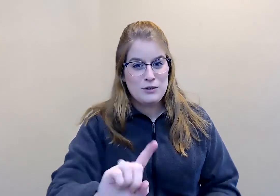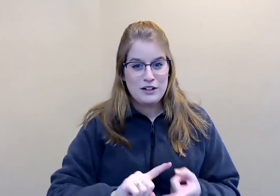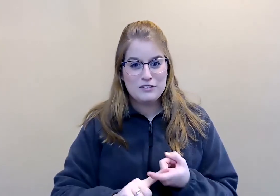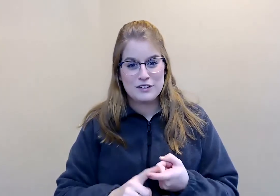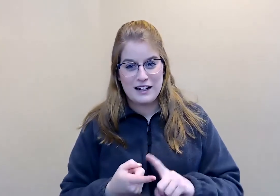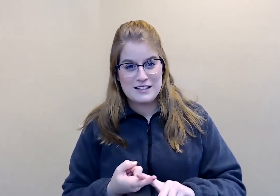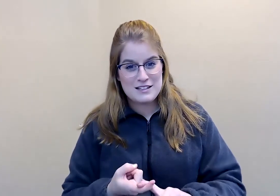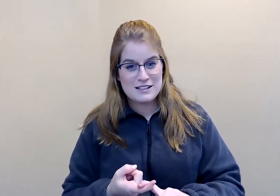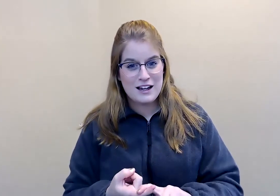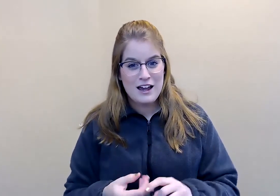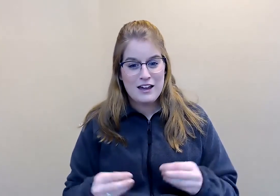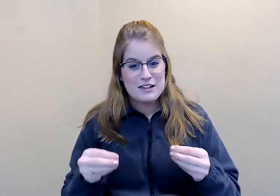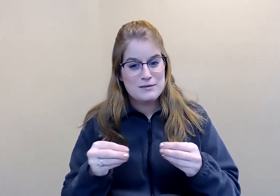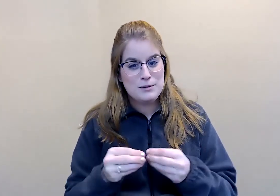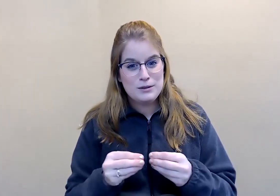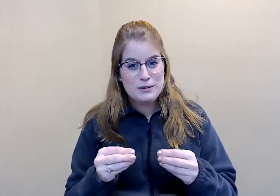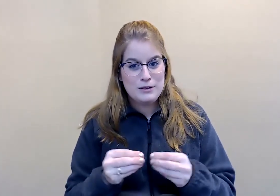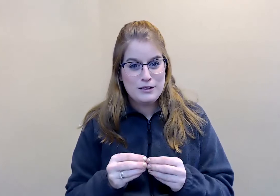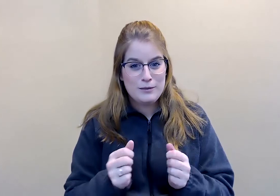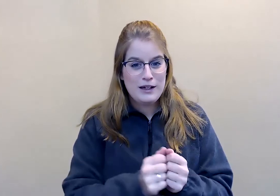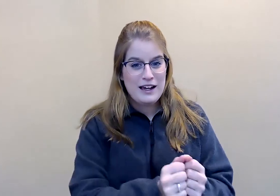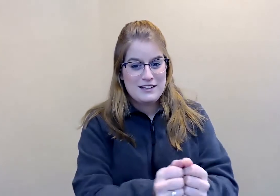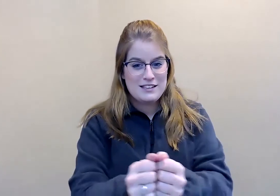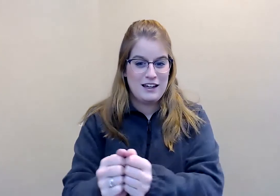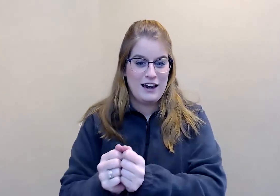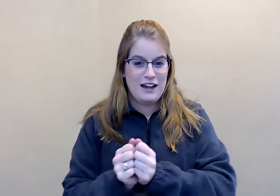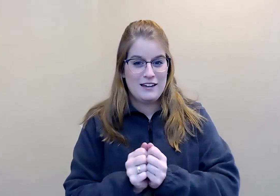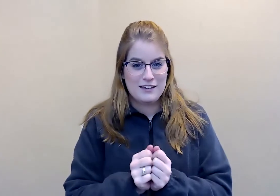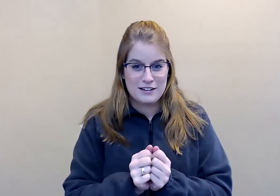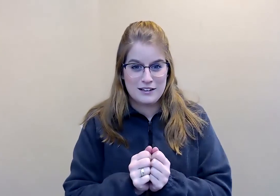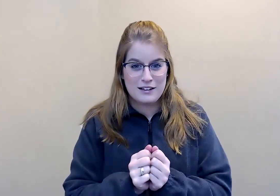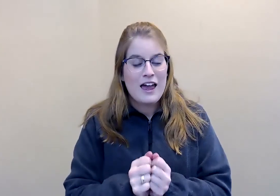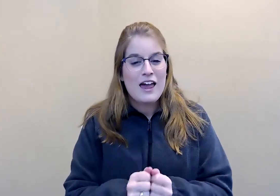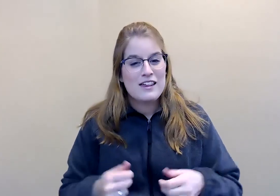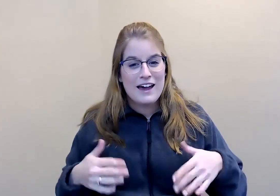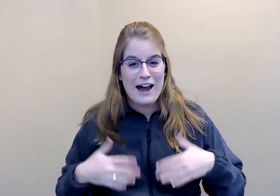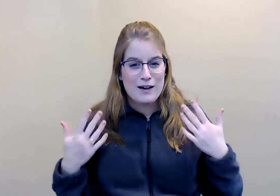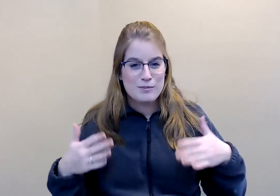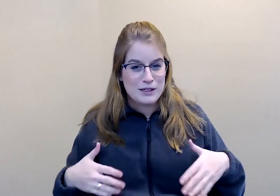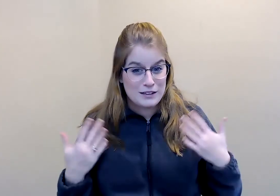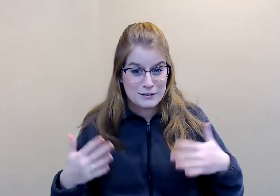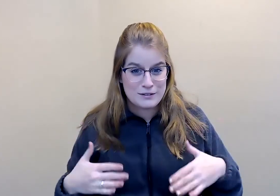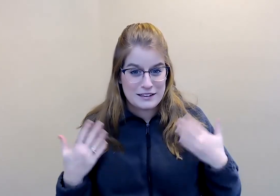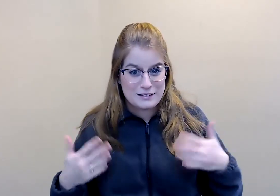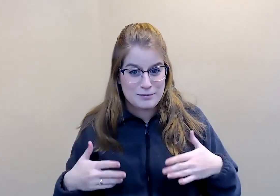your friends. The more we get together, the happier we'll